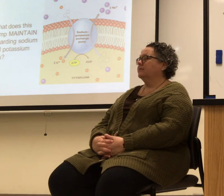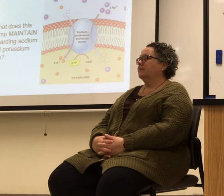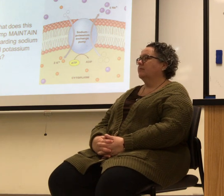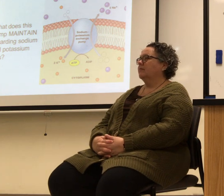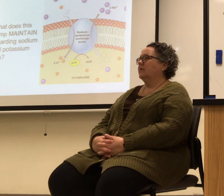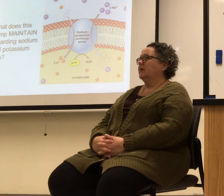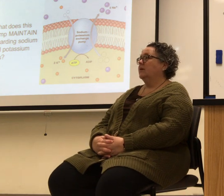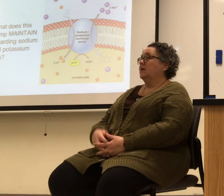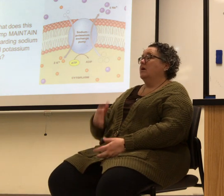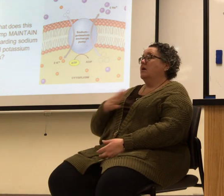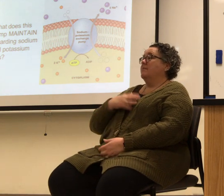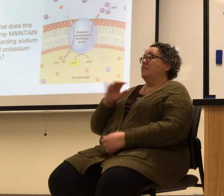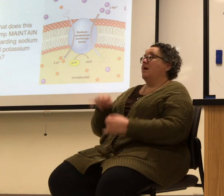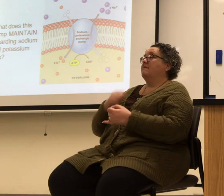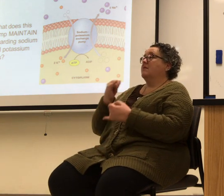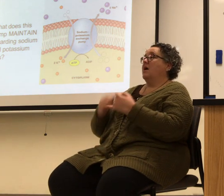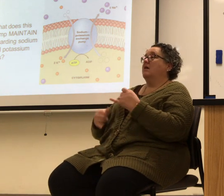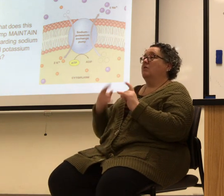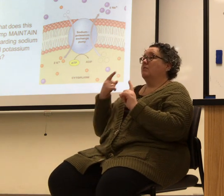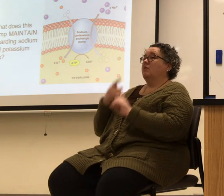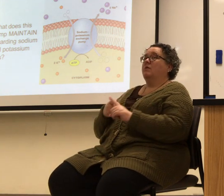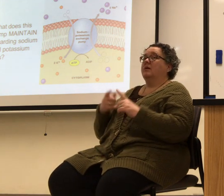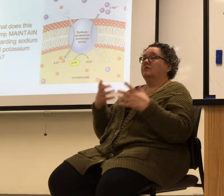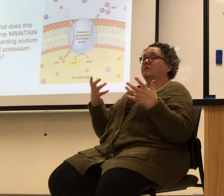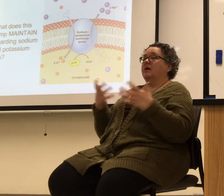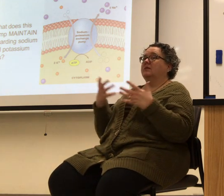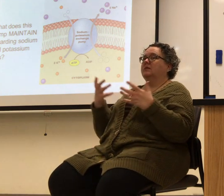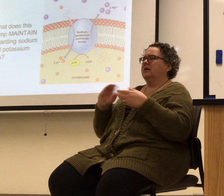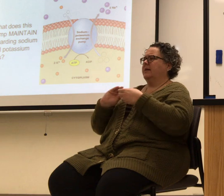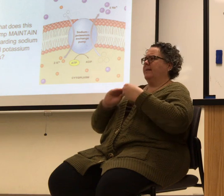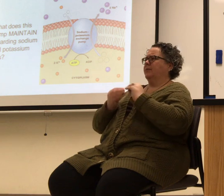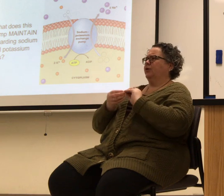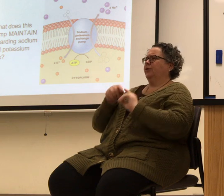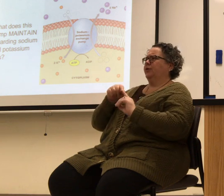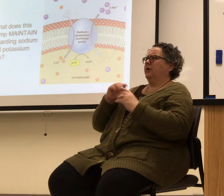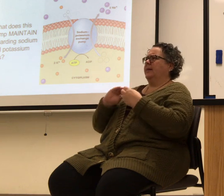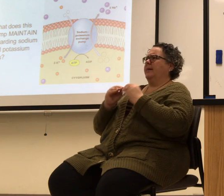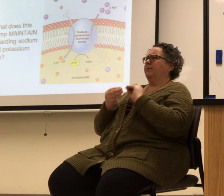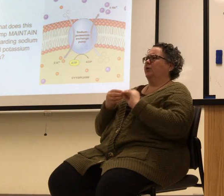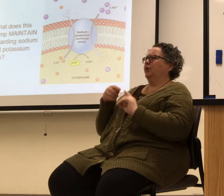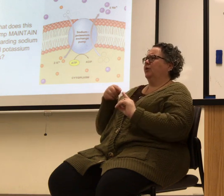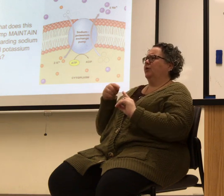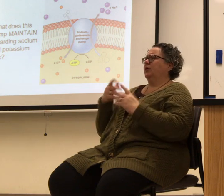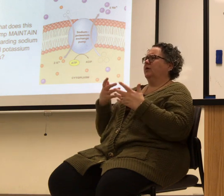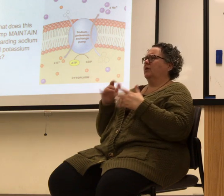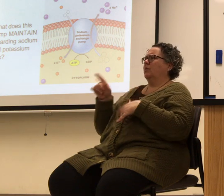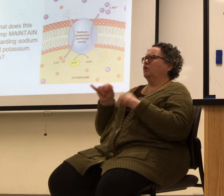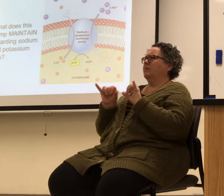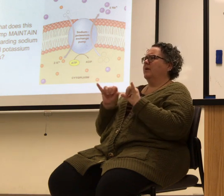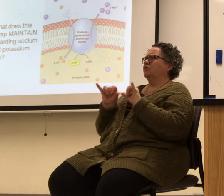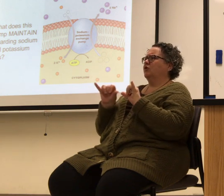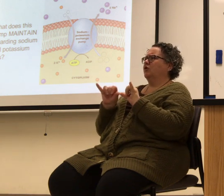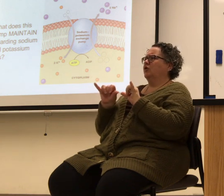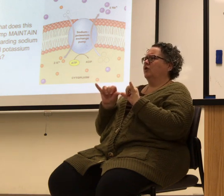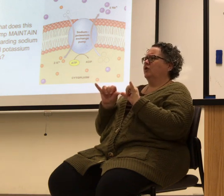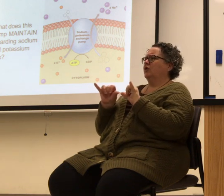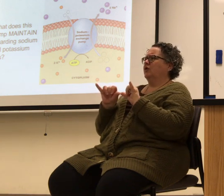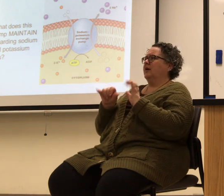So my last point is, what's the number when you measure it?